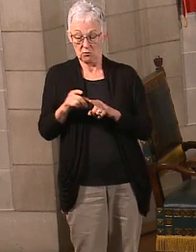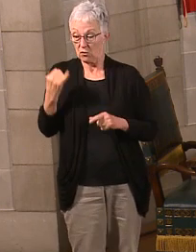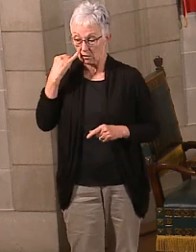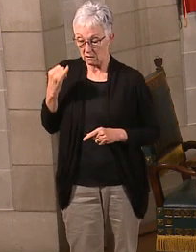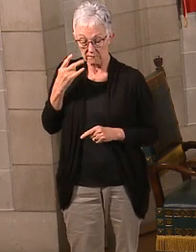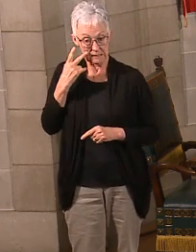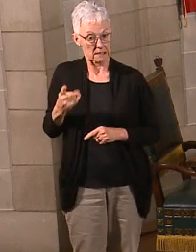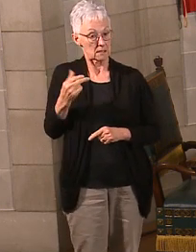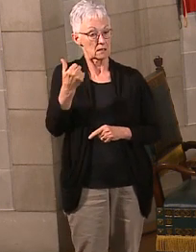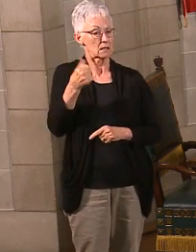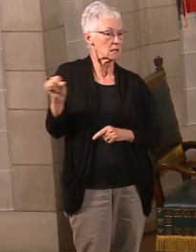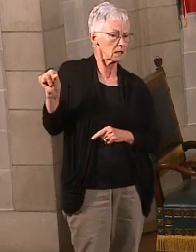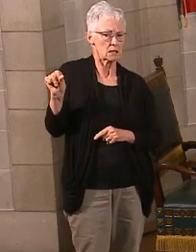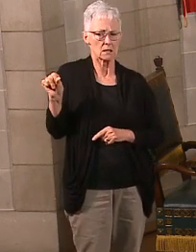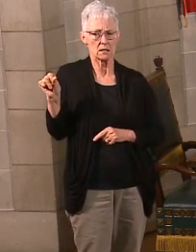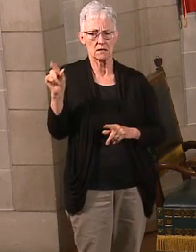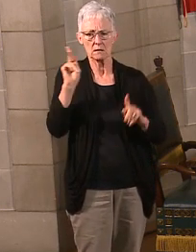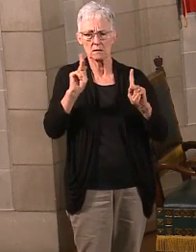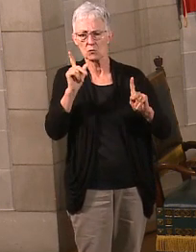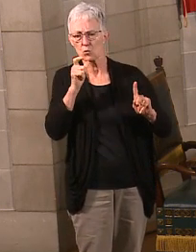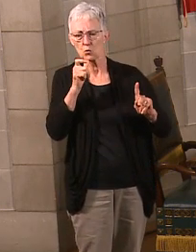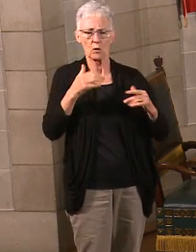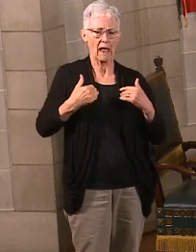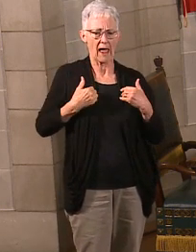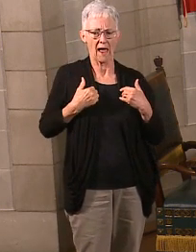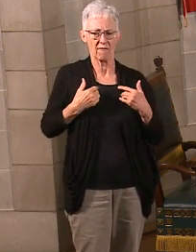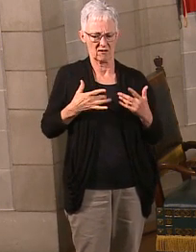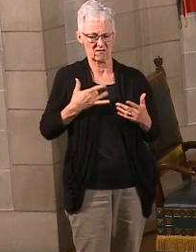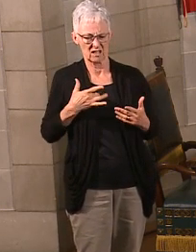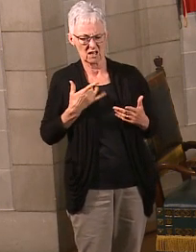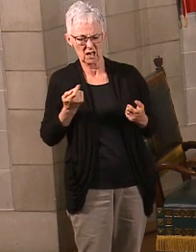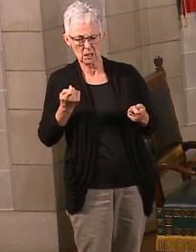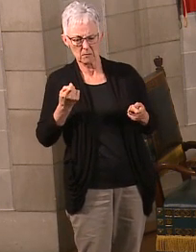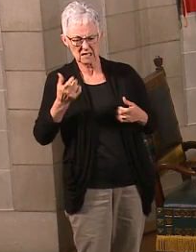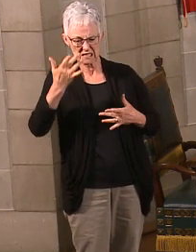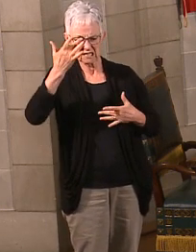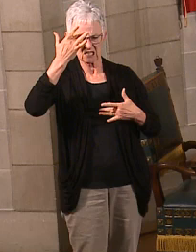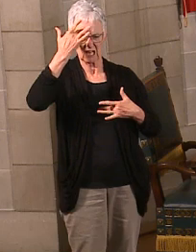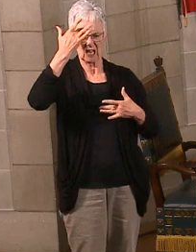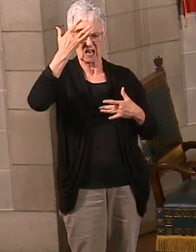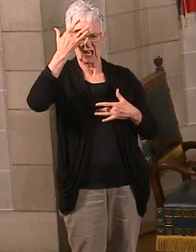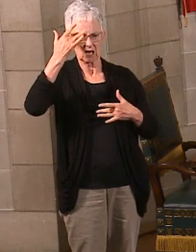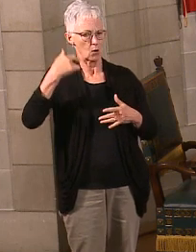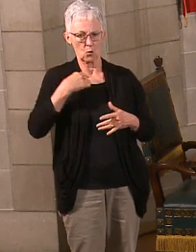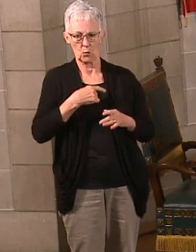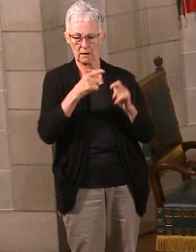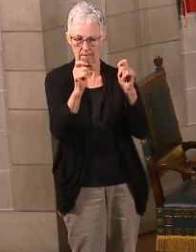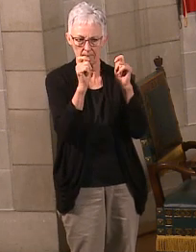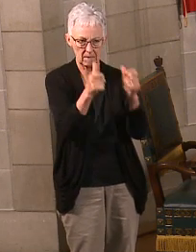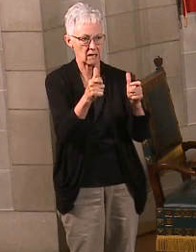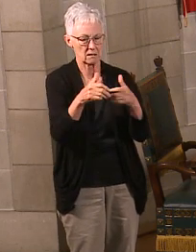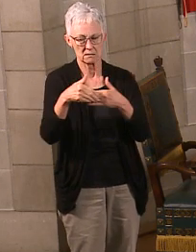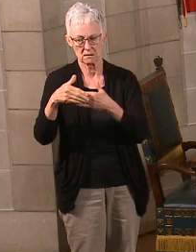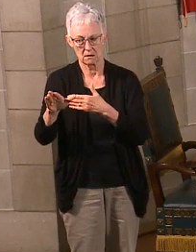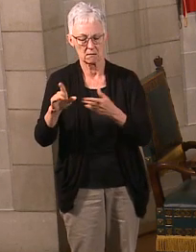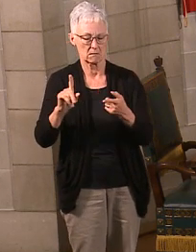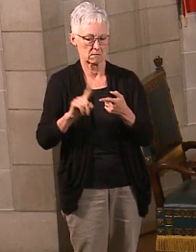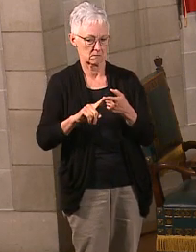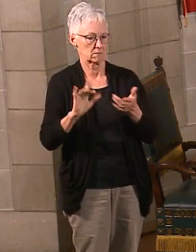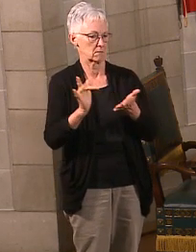like our relationship with all the jails across Nebraska, they were very responsive, very supportive, and we have not had any issues in that respect.